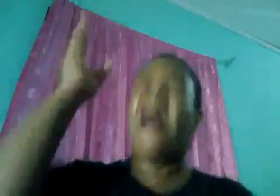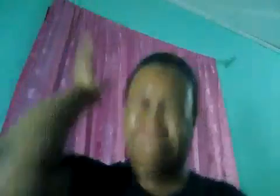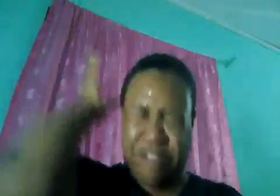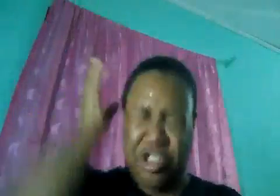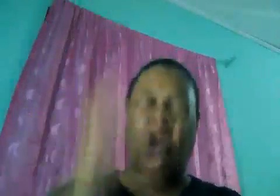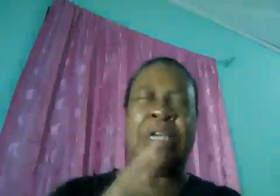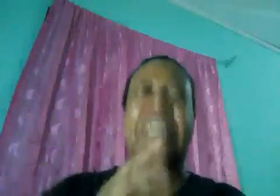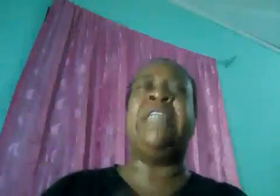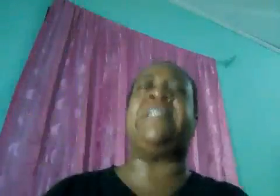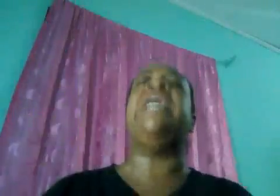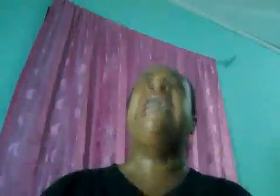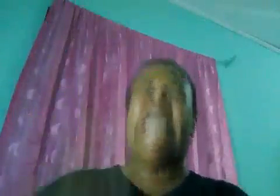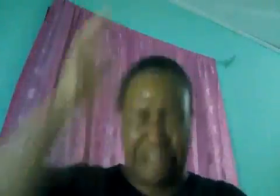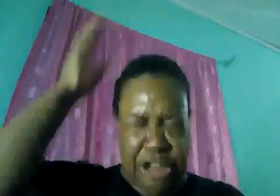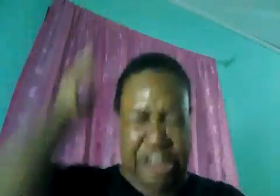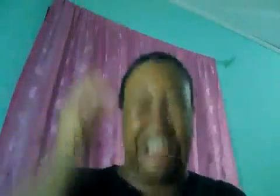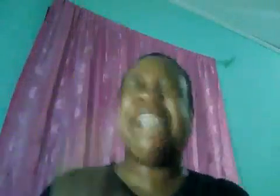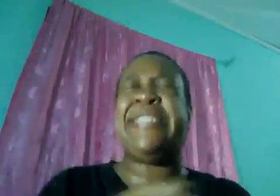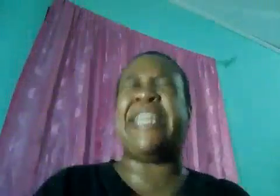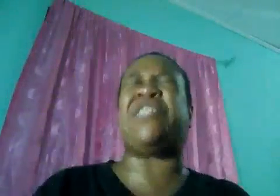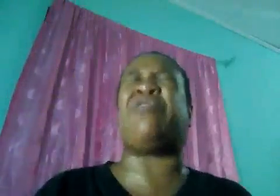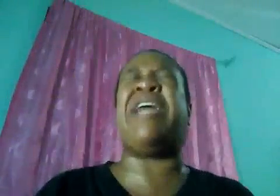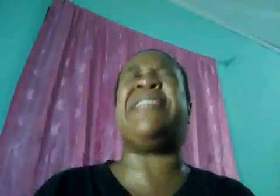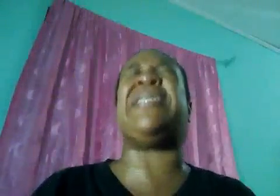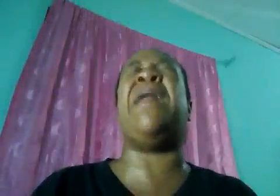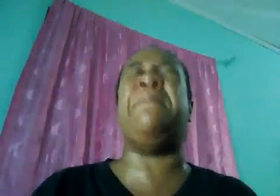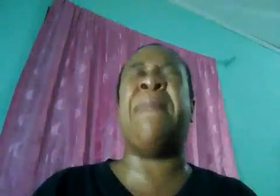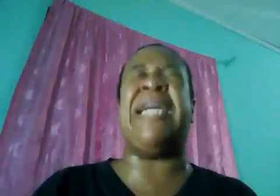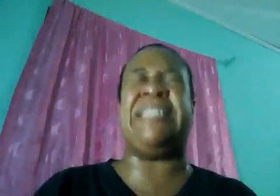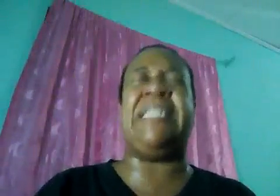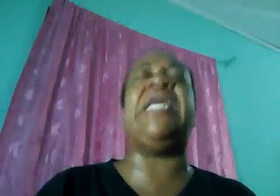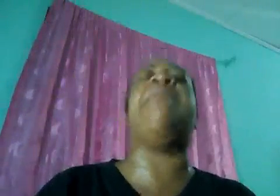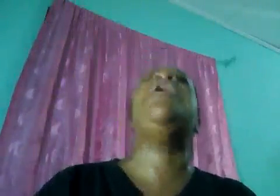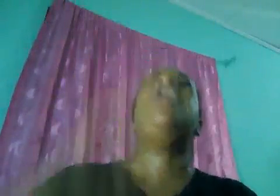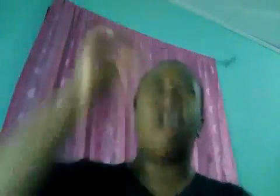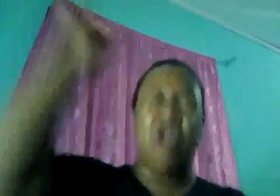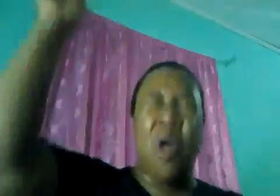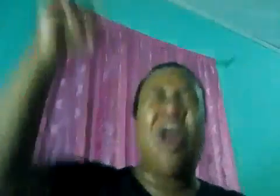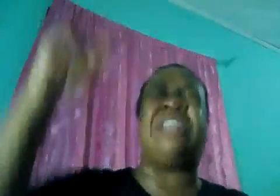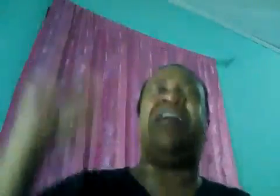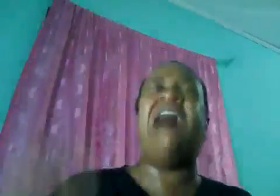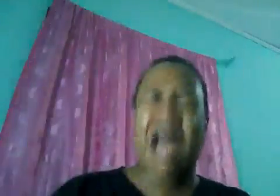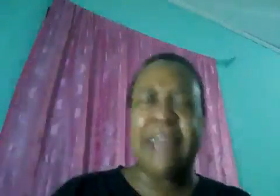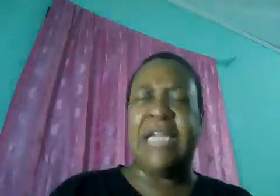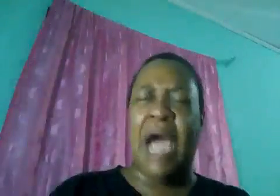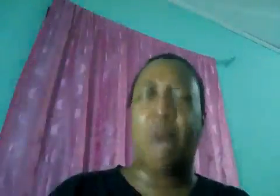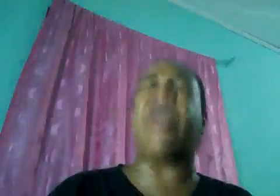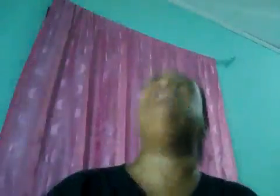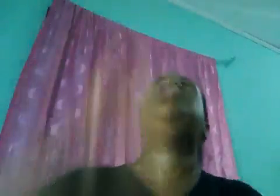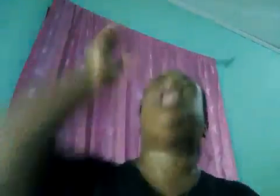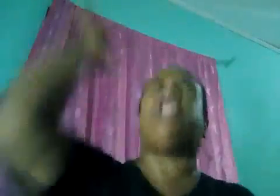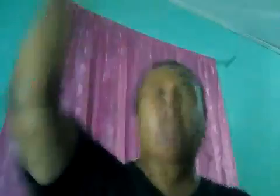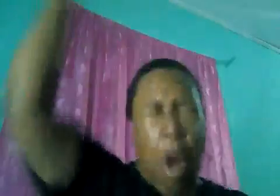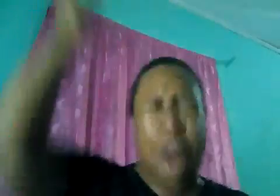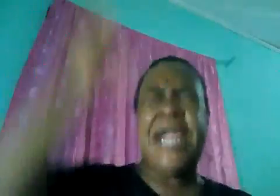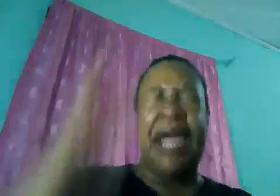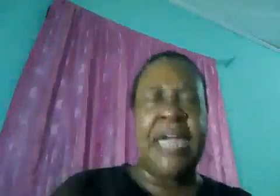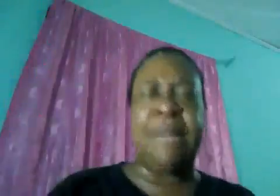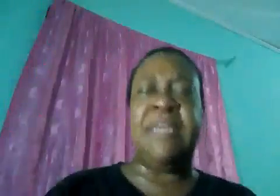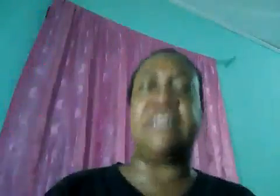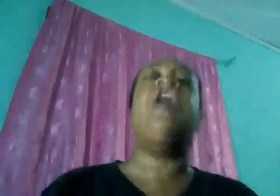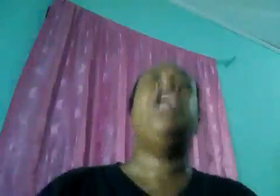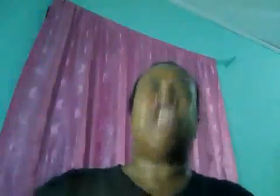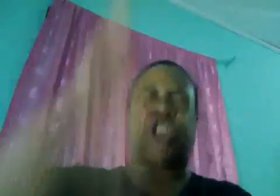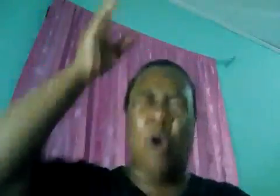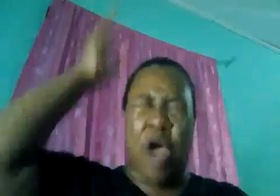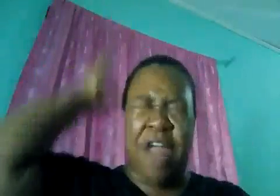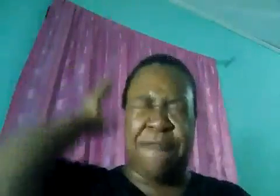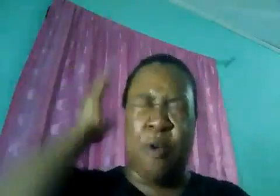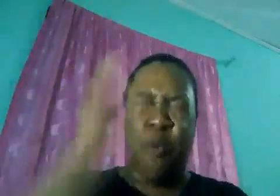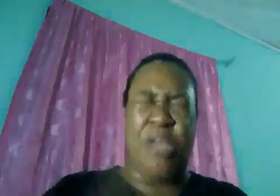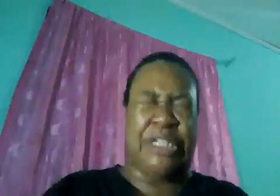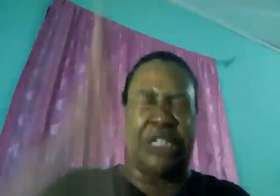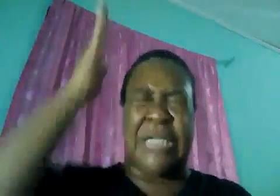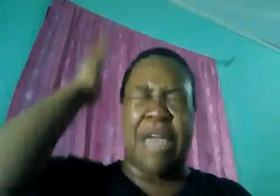this in Jesus Christ's almighty name. Lord God, Yahweh, show the enemies, show every witches, every warlocks,